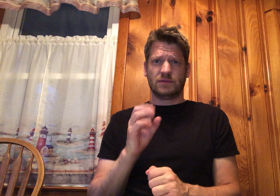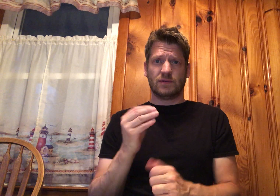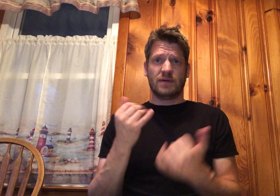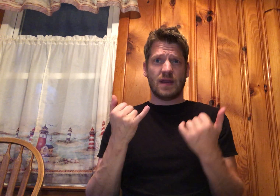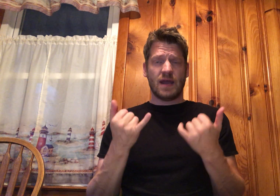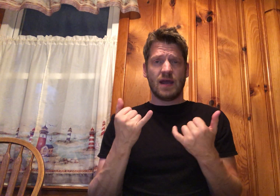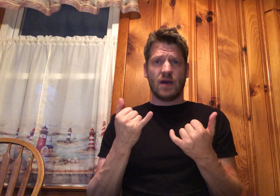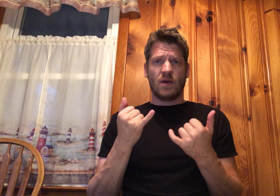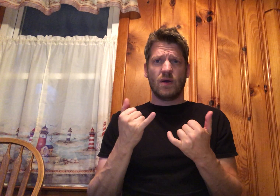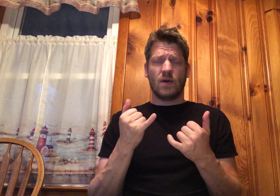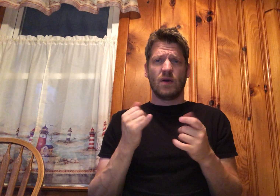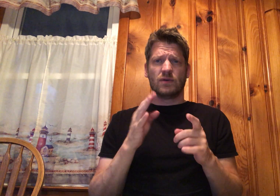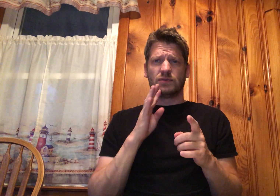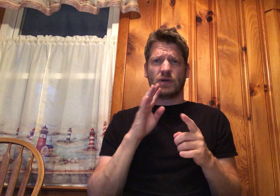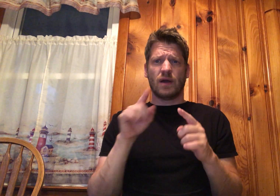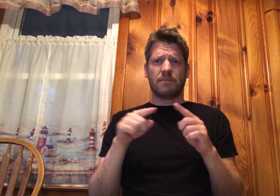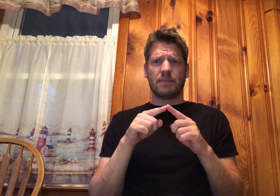What are the characteristics of software?